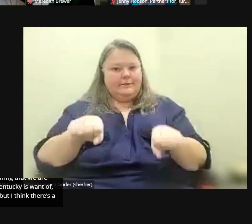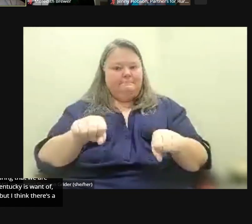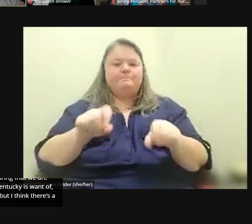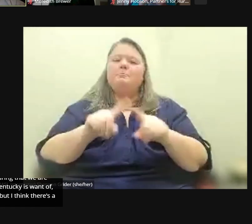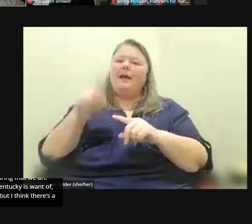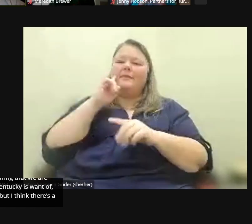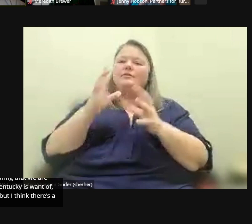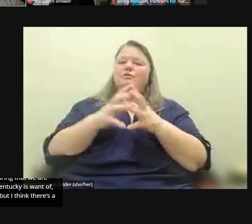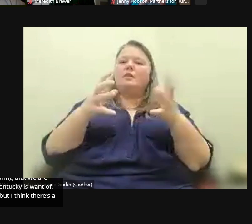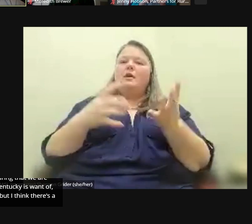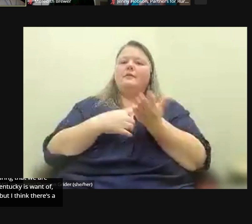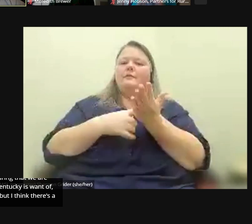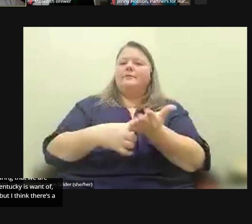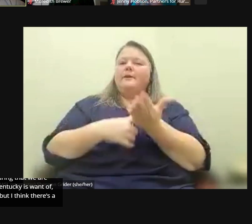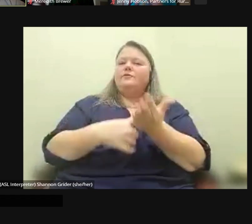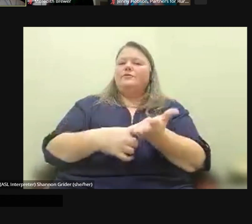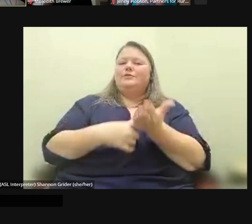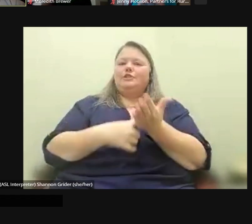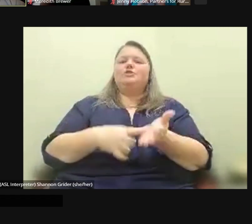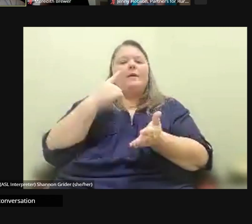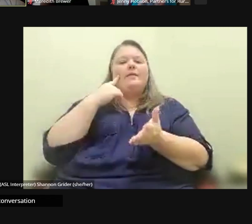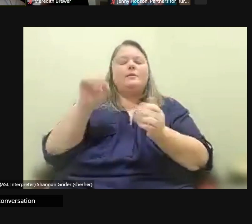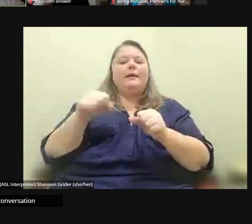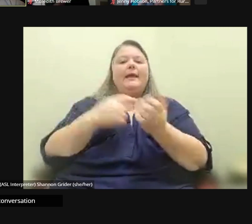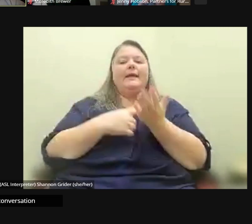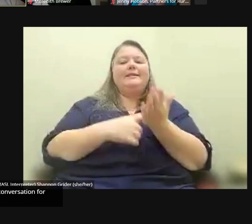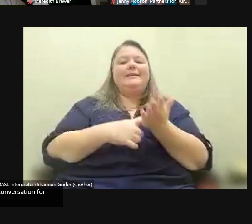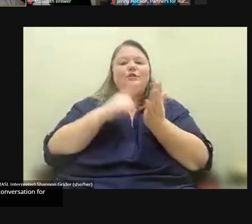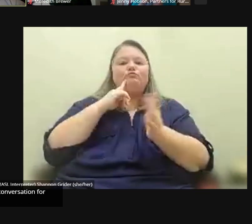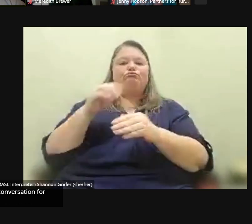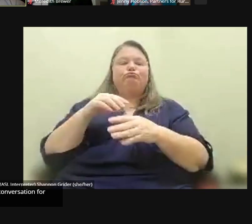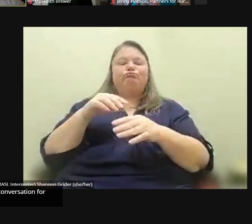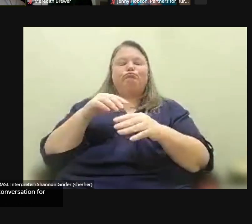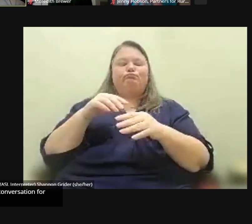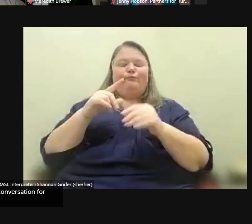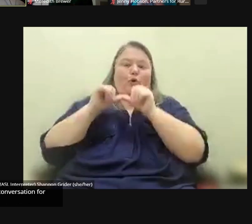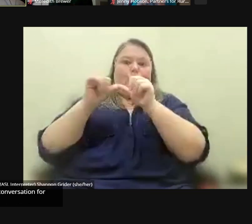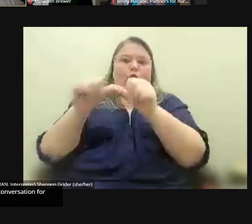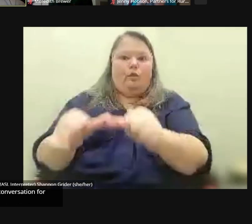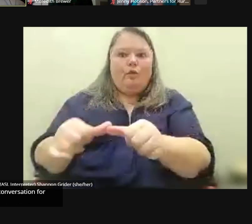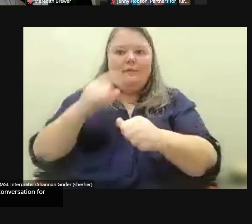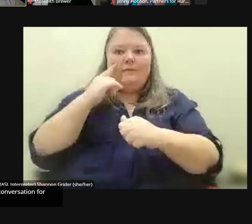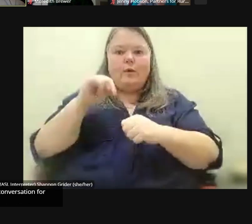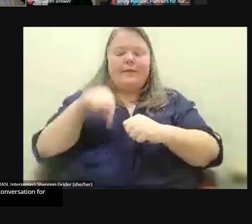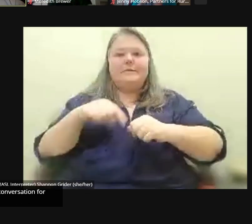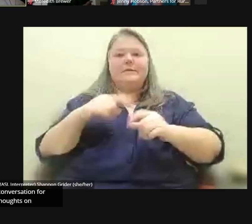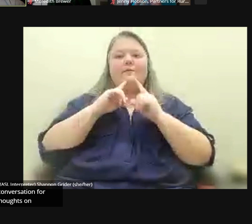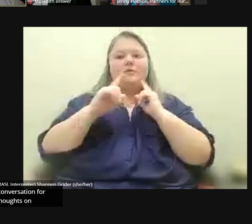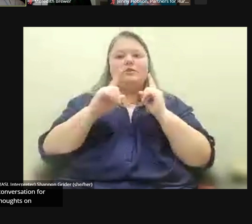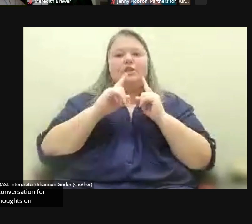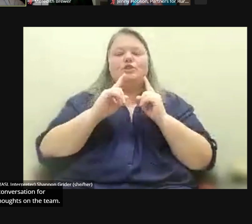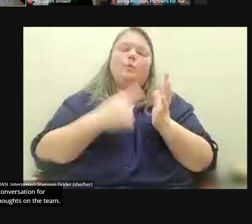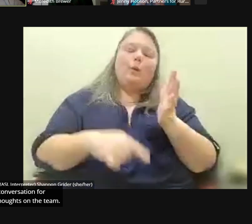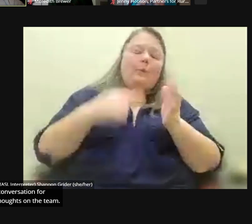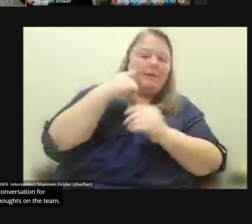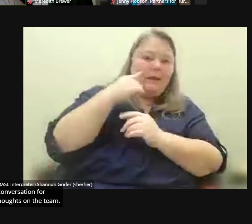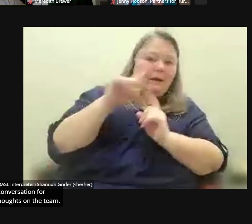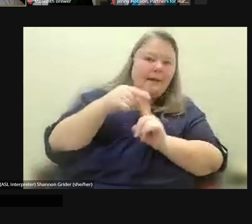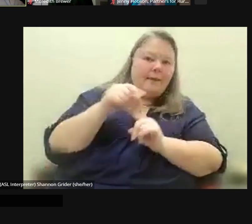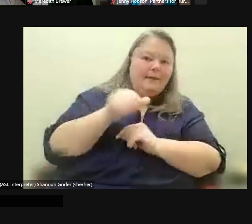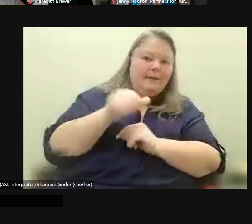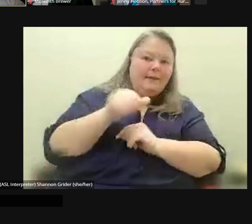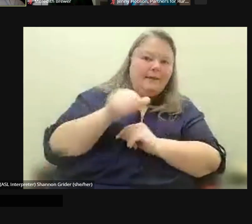we could continue in this conversation for quite a while, right? About our thoughts on the 10 visions, the 3